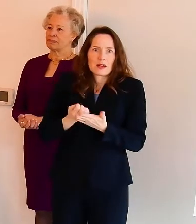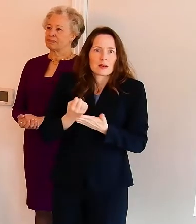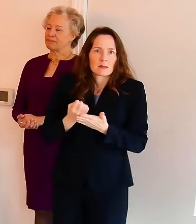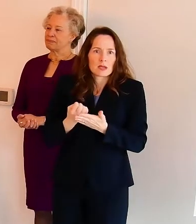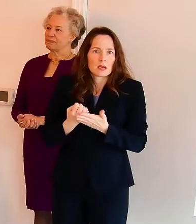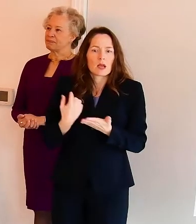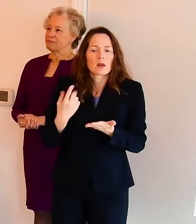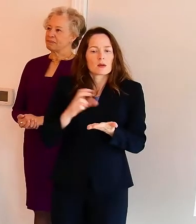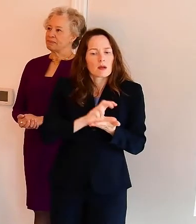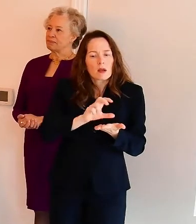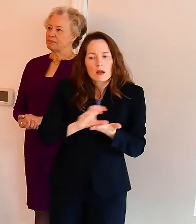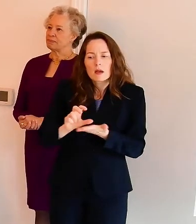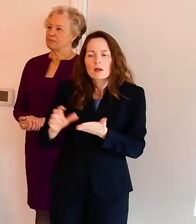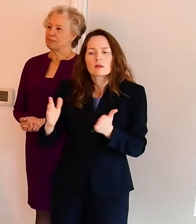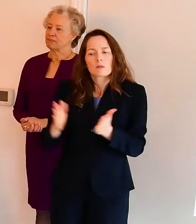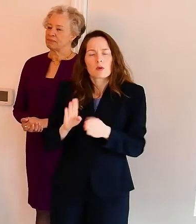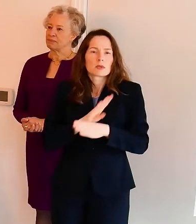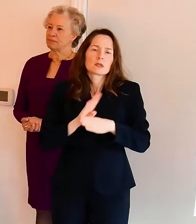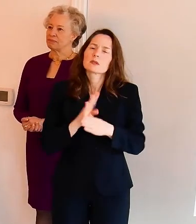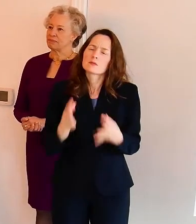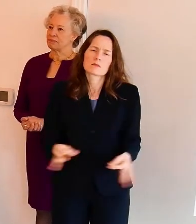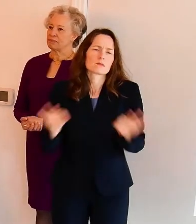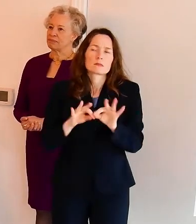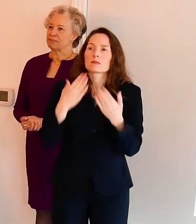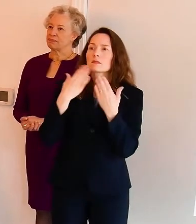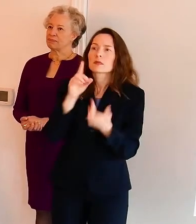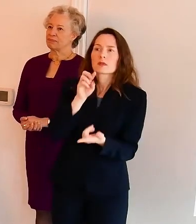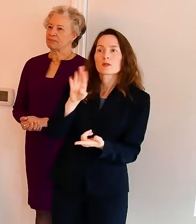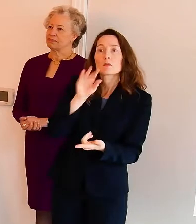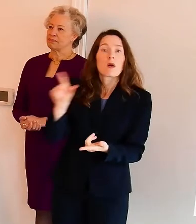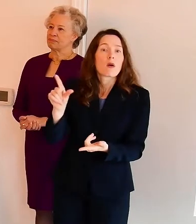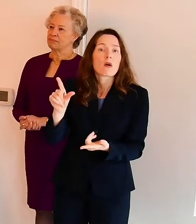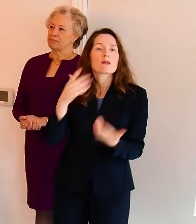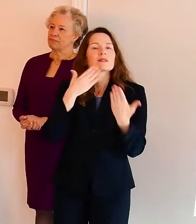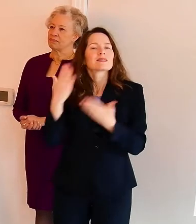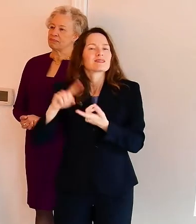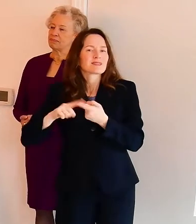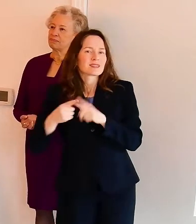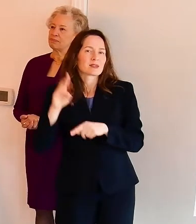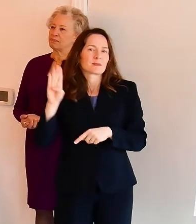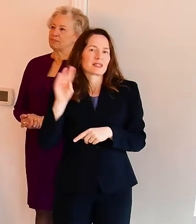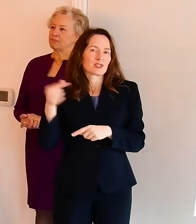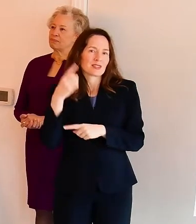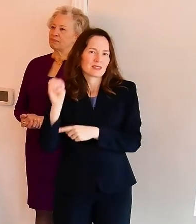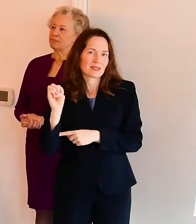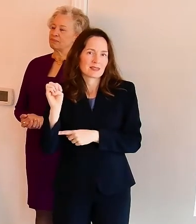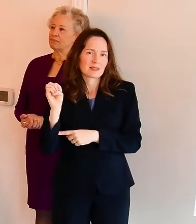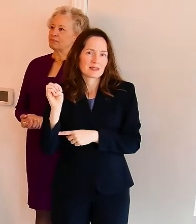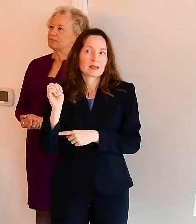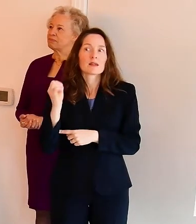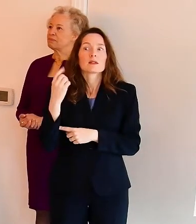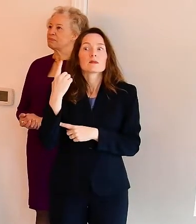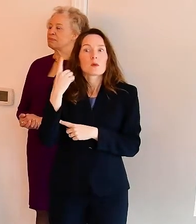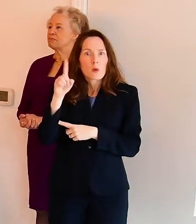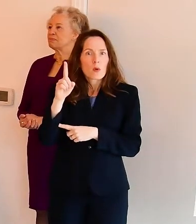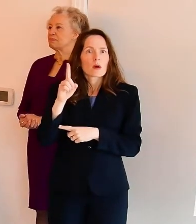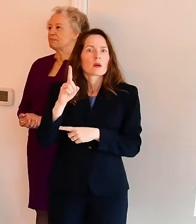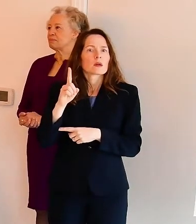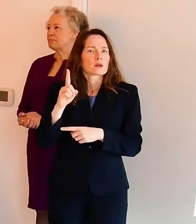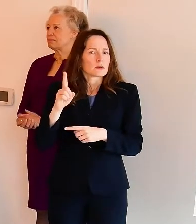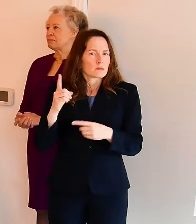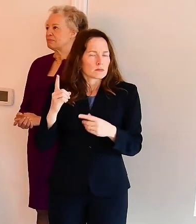small entrepreneurs is critical. And thank you to Dr. Ball, thank you to our friends at BGE for